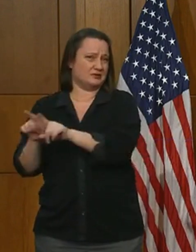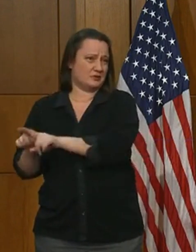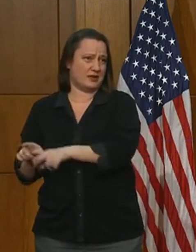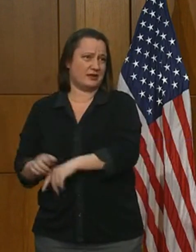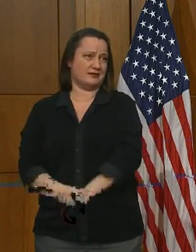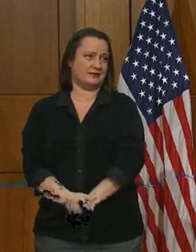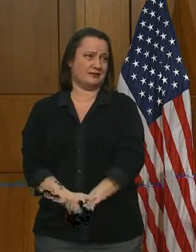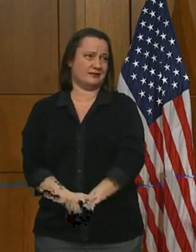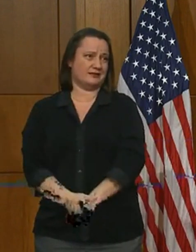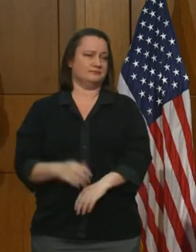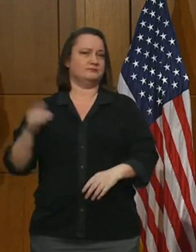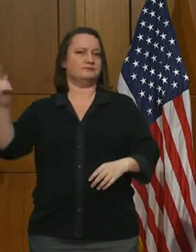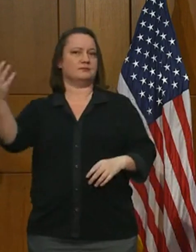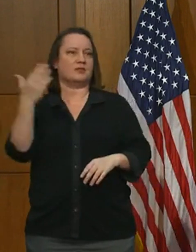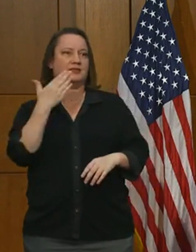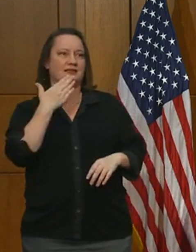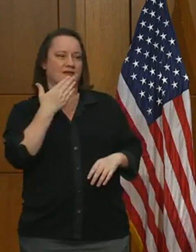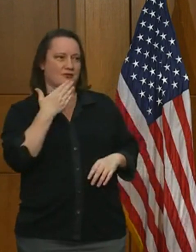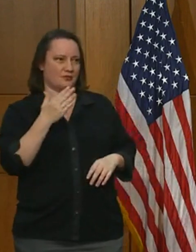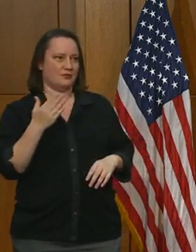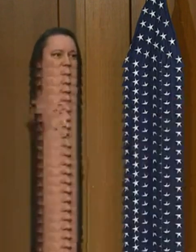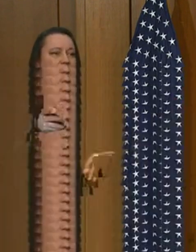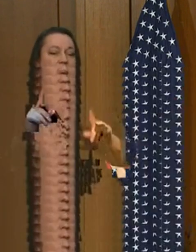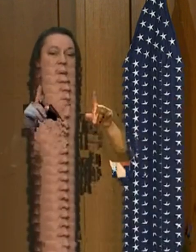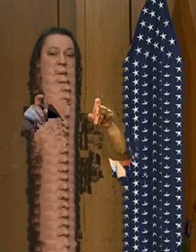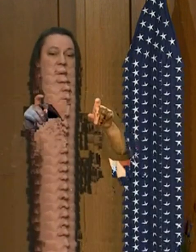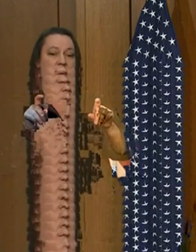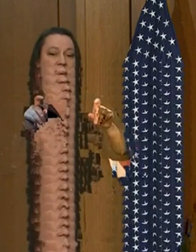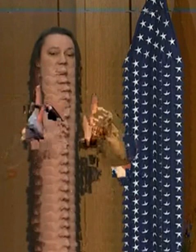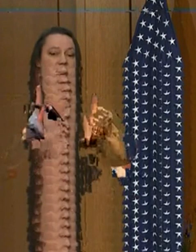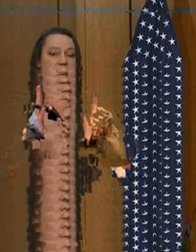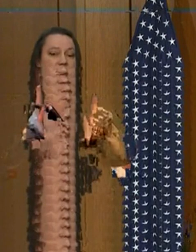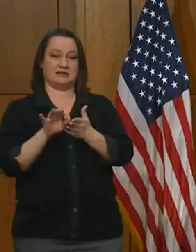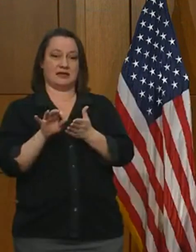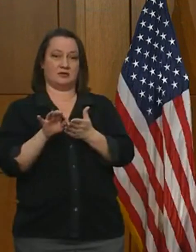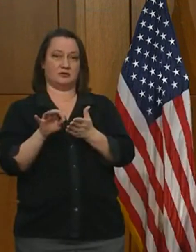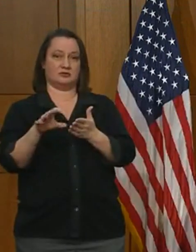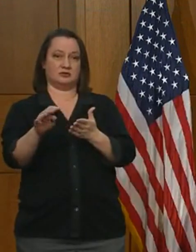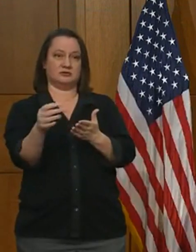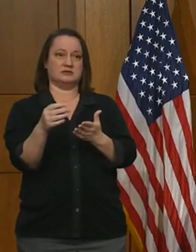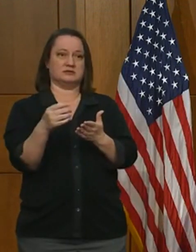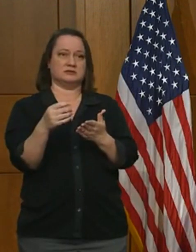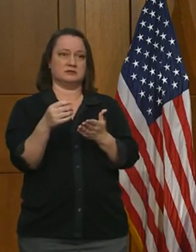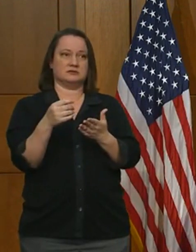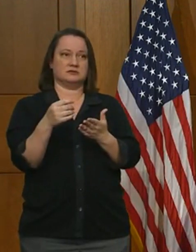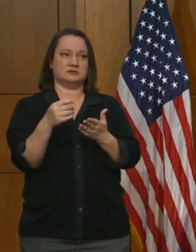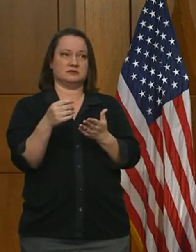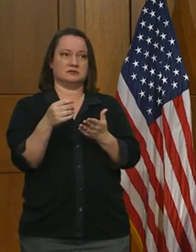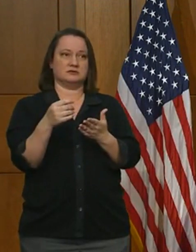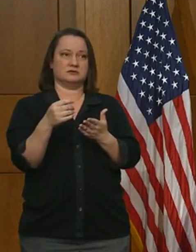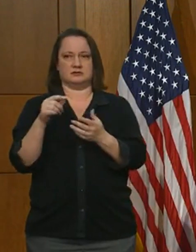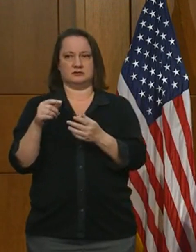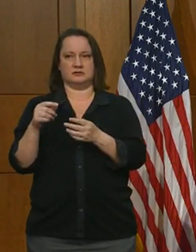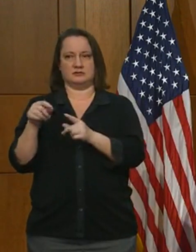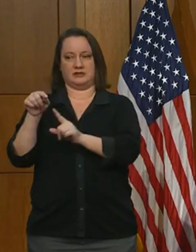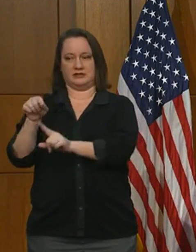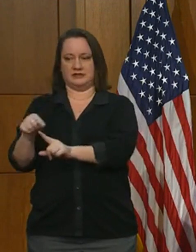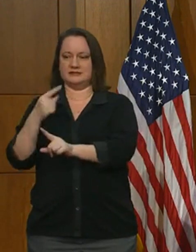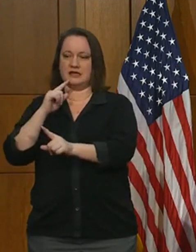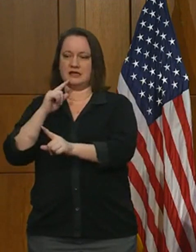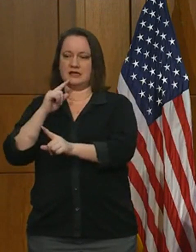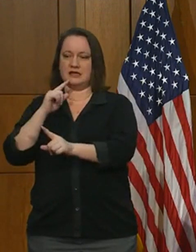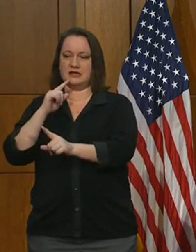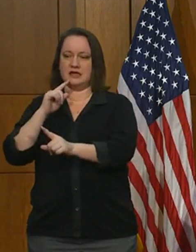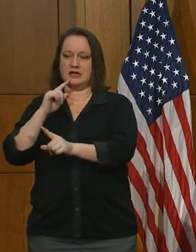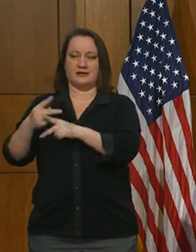Thank you for that, but the testing encounters are saying all types of testing encounters. The whole